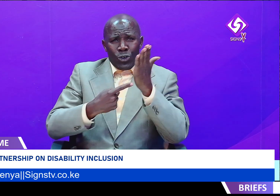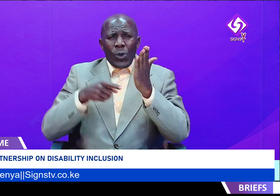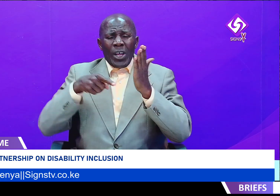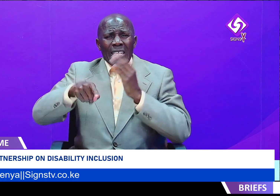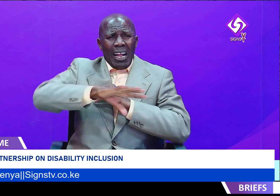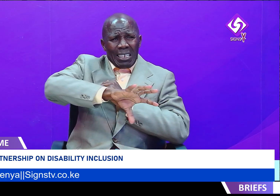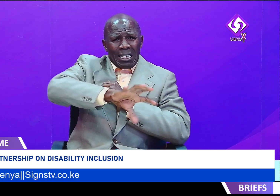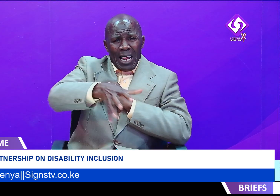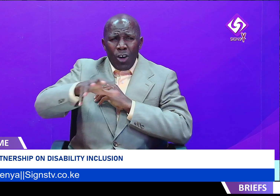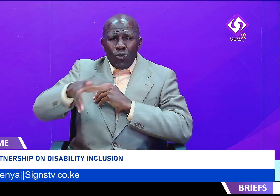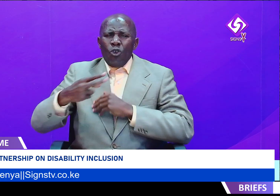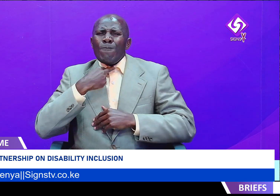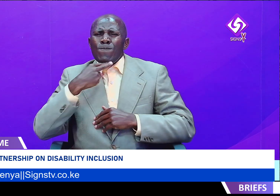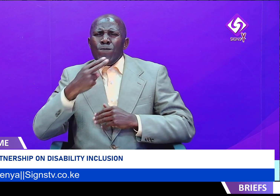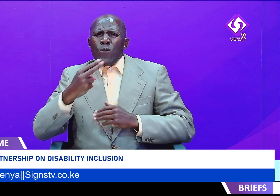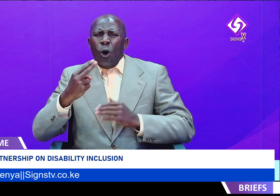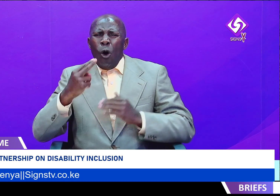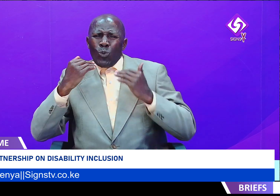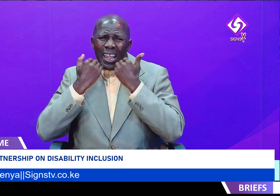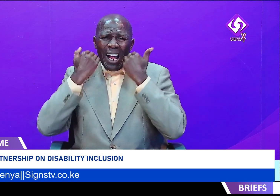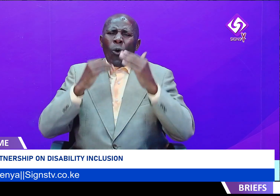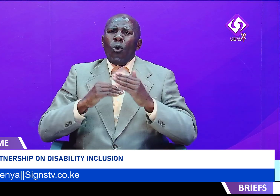And on to our next news item.